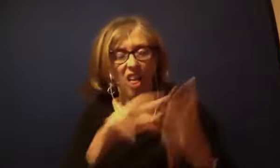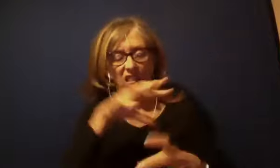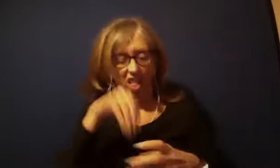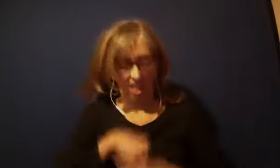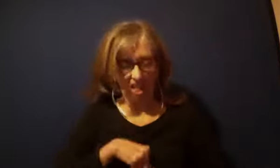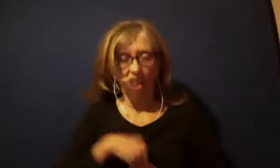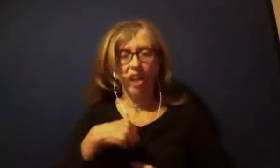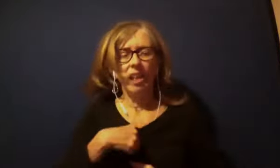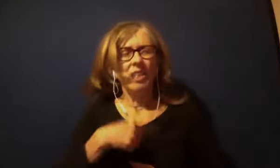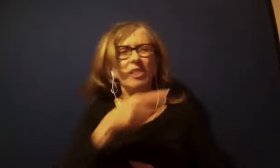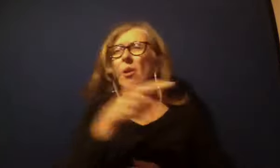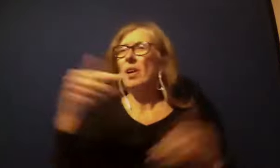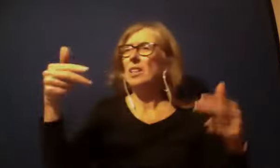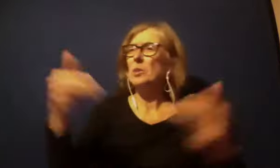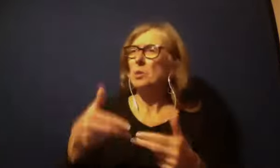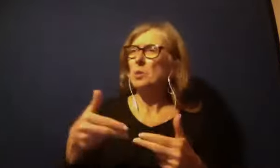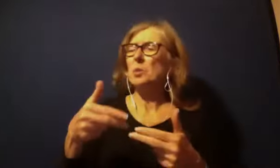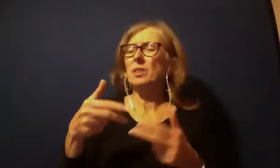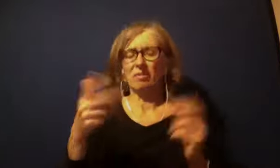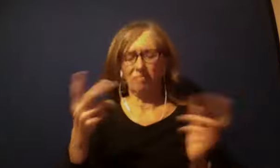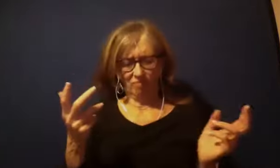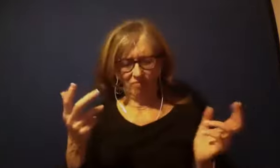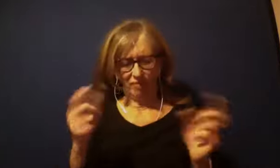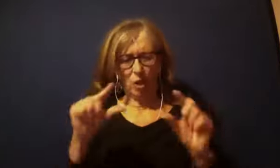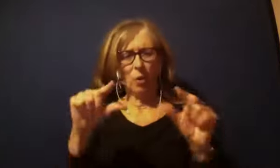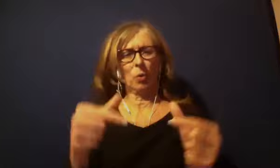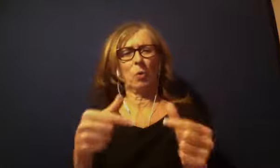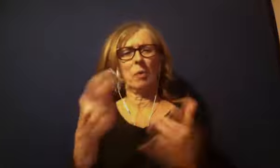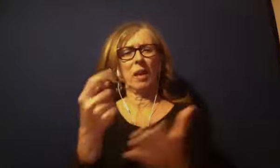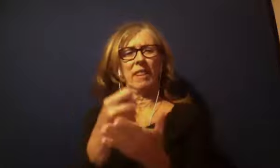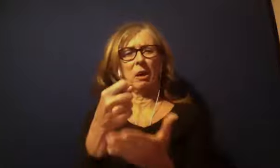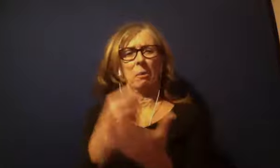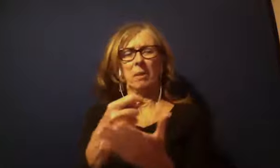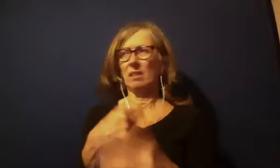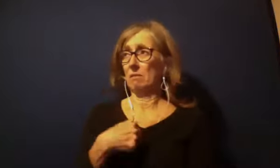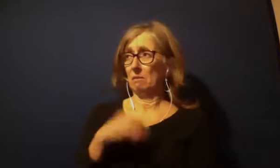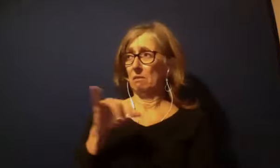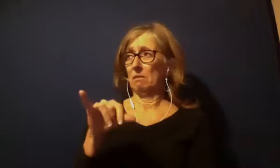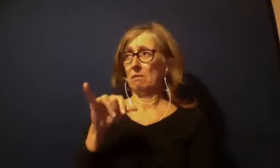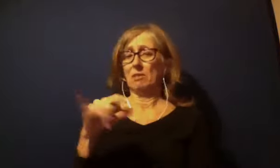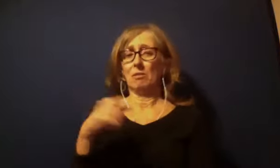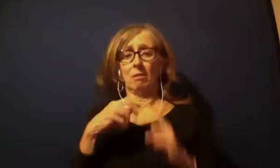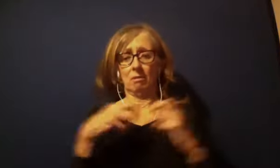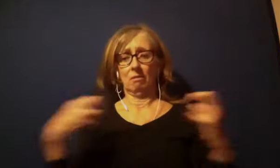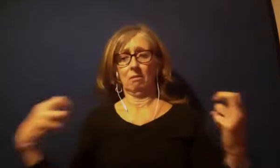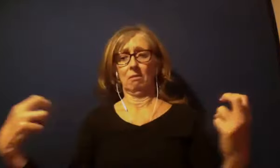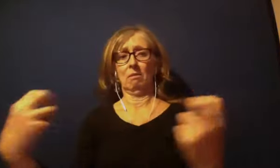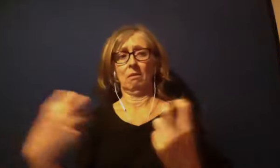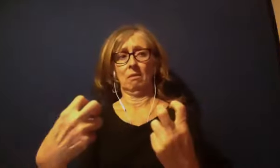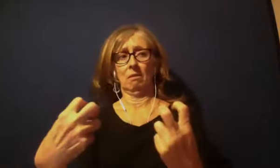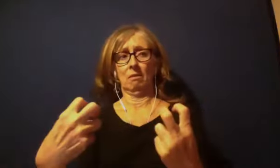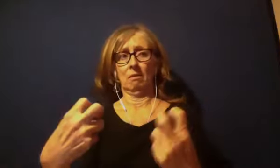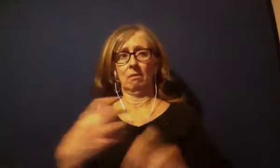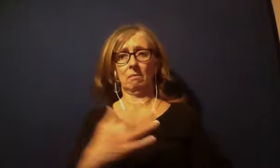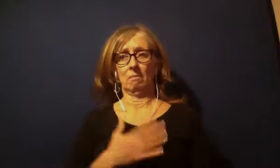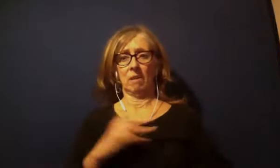you know, they were introducing us to group therapy. And I guess that's the first time I got experience in actually sharing in a group, and got me used to that idea. And